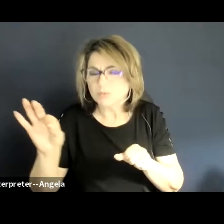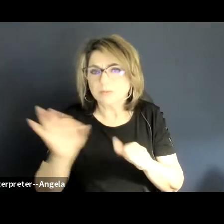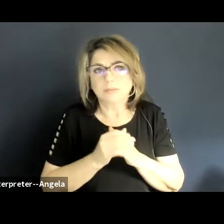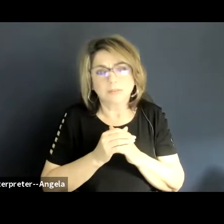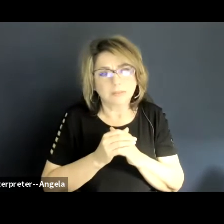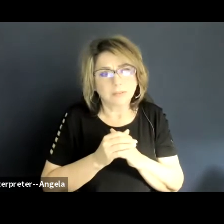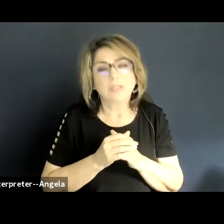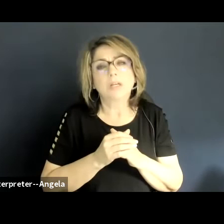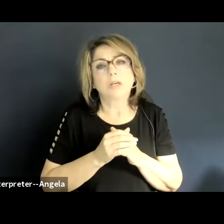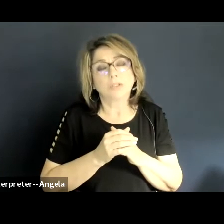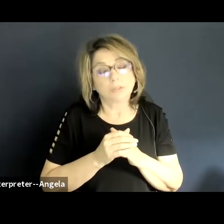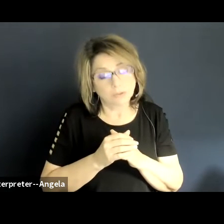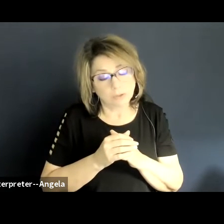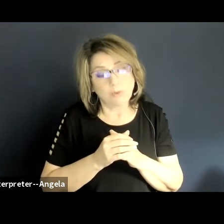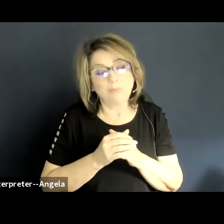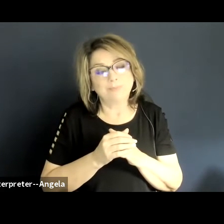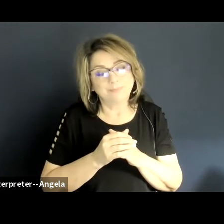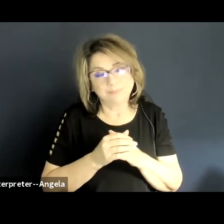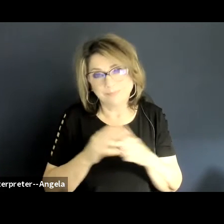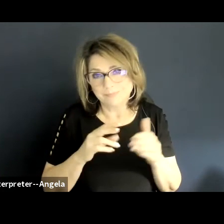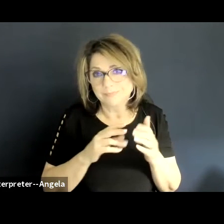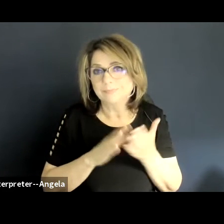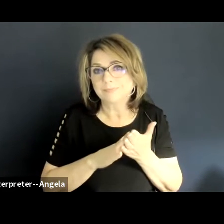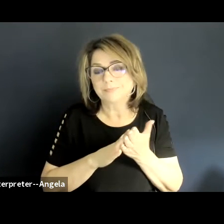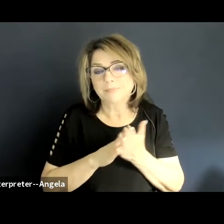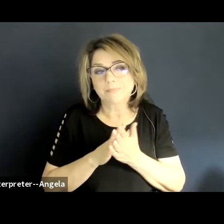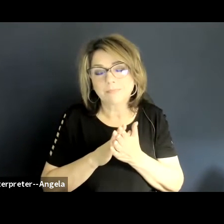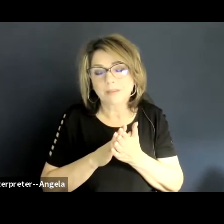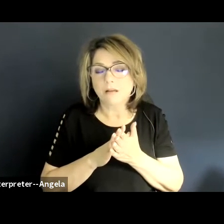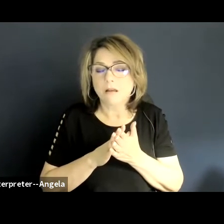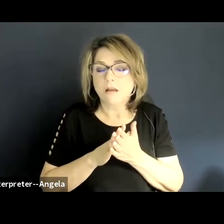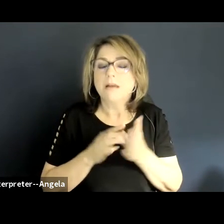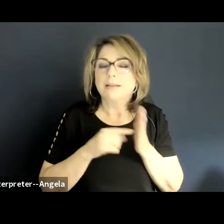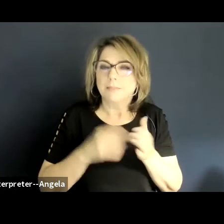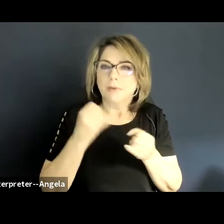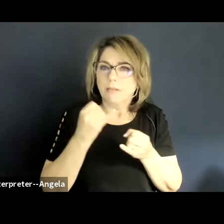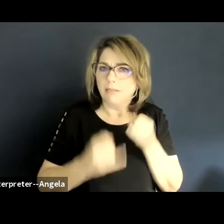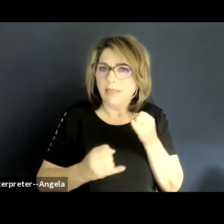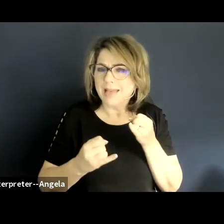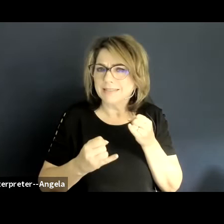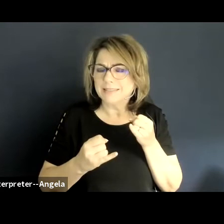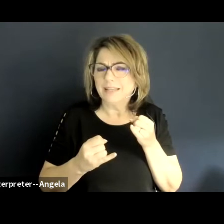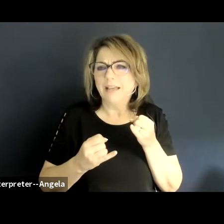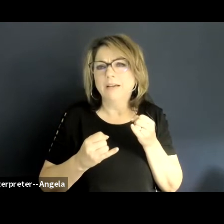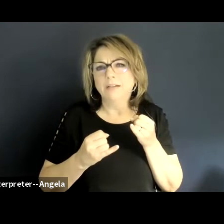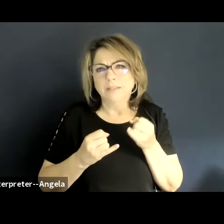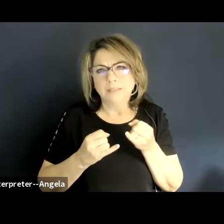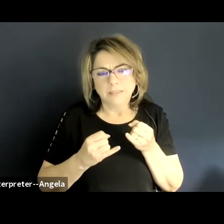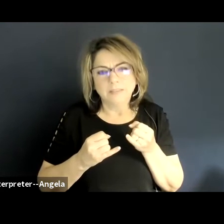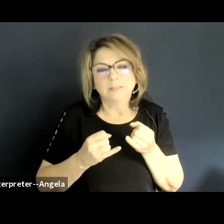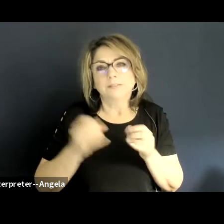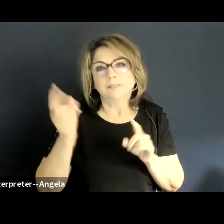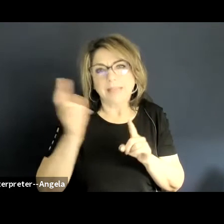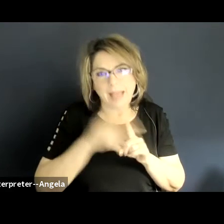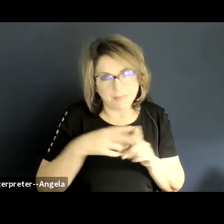So, in other words, we have this last round of applications that we had. There